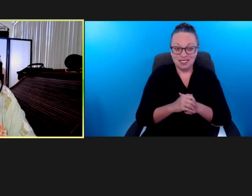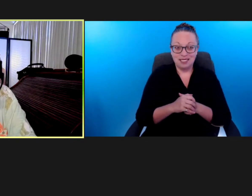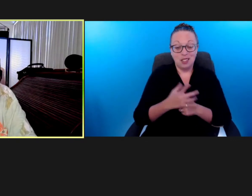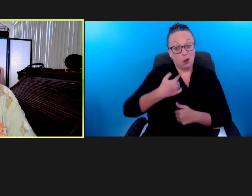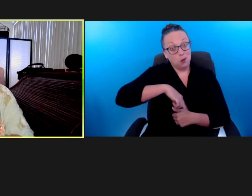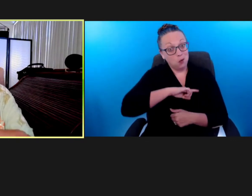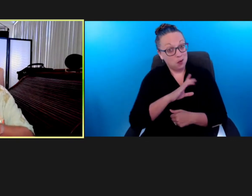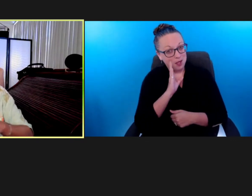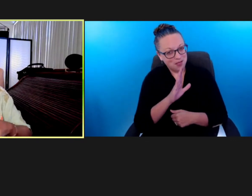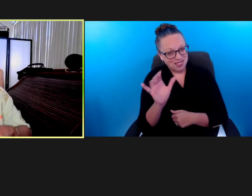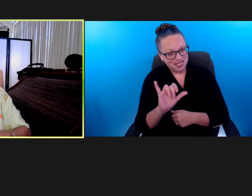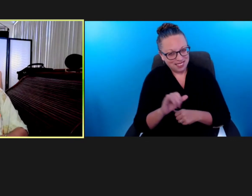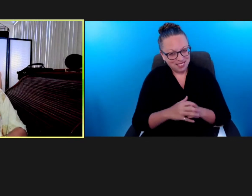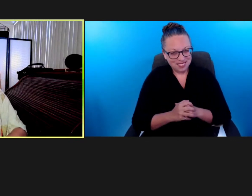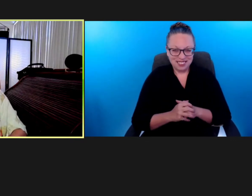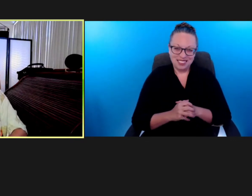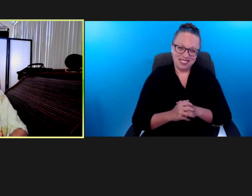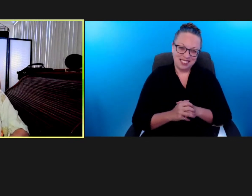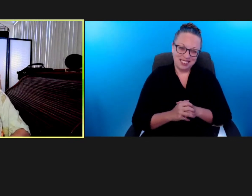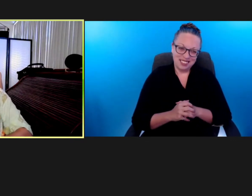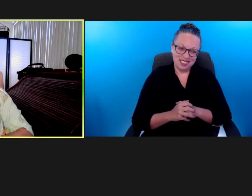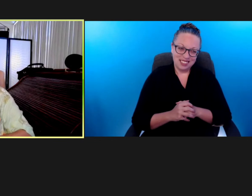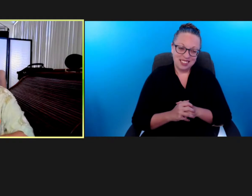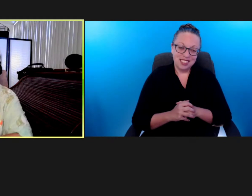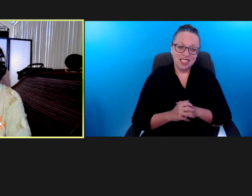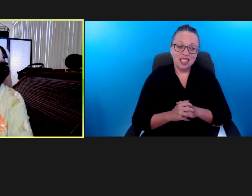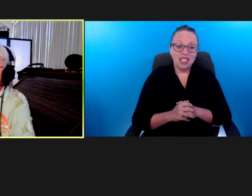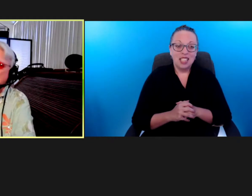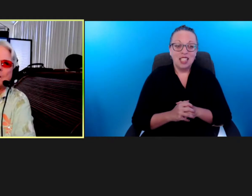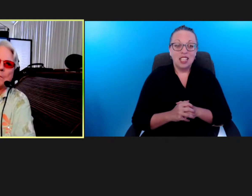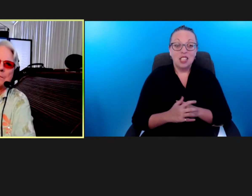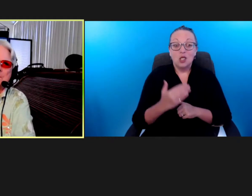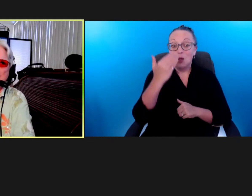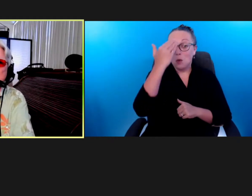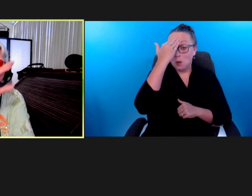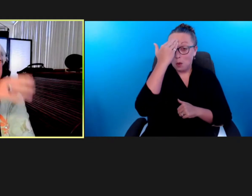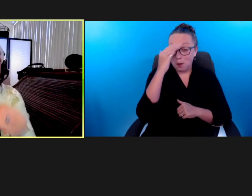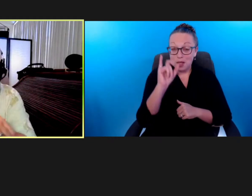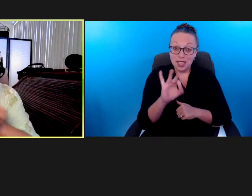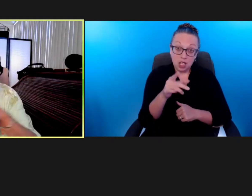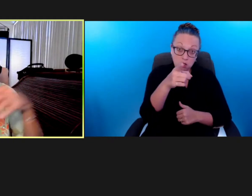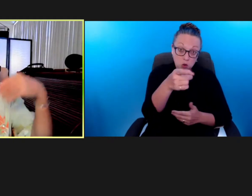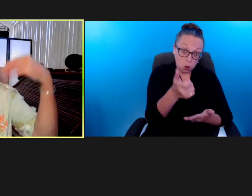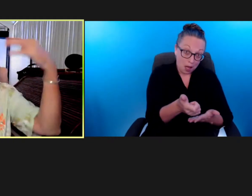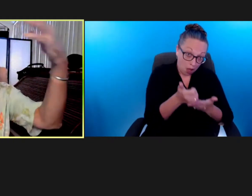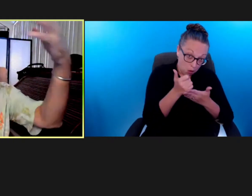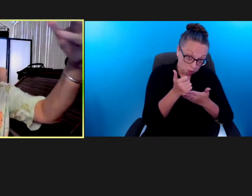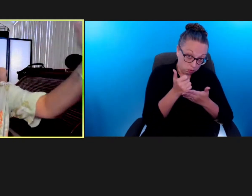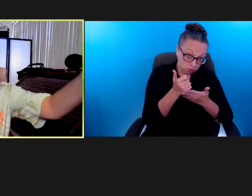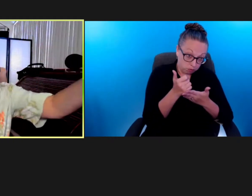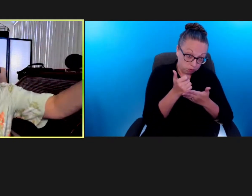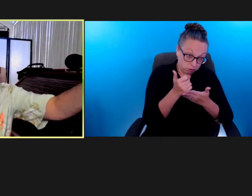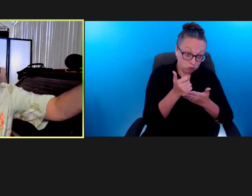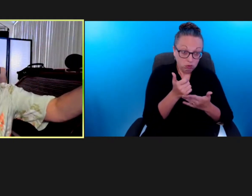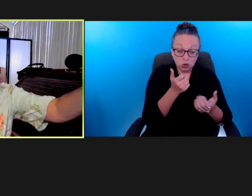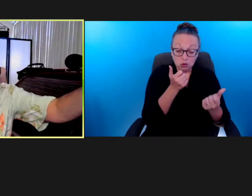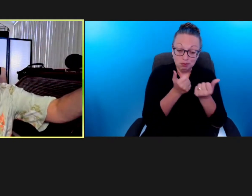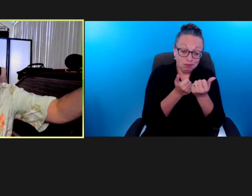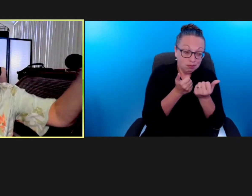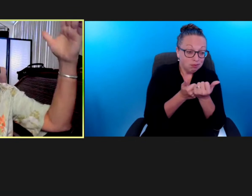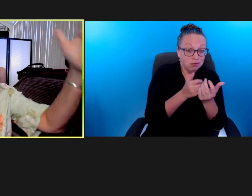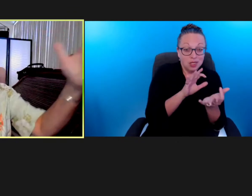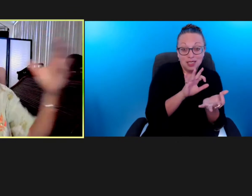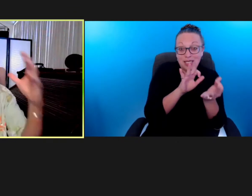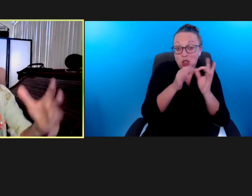we. So, know that if you help to contribute to interpreting the great world